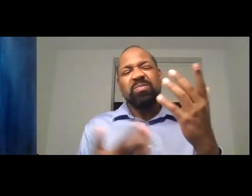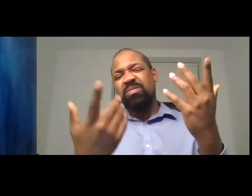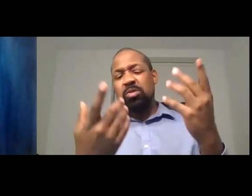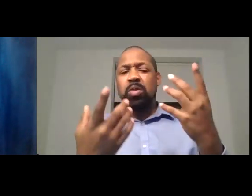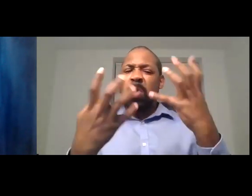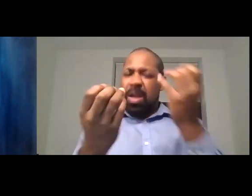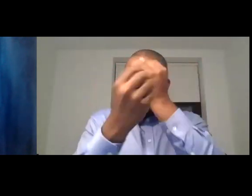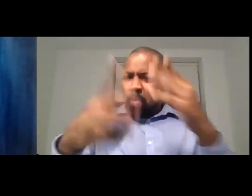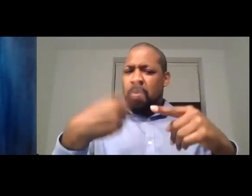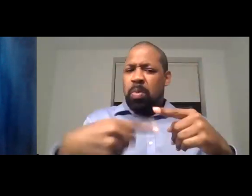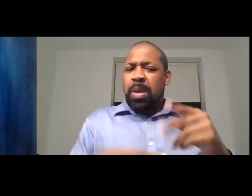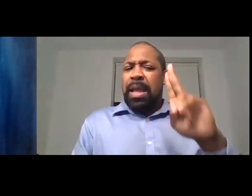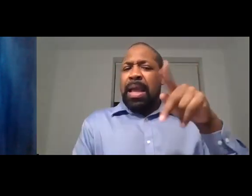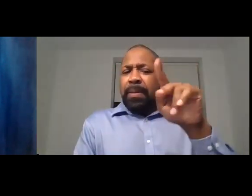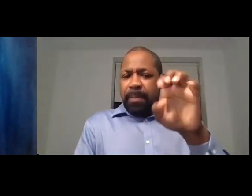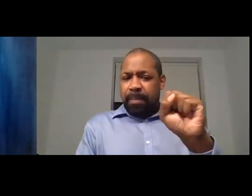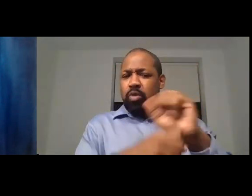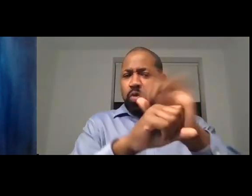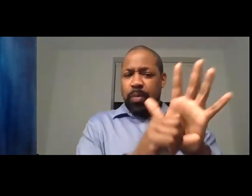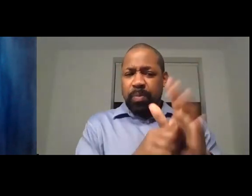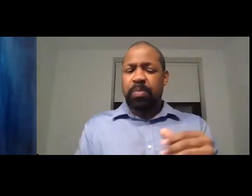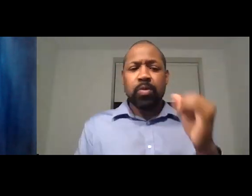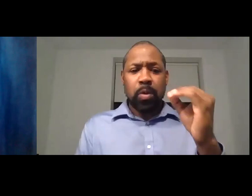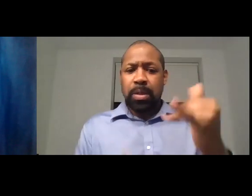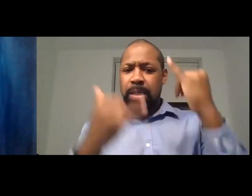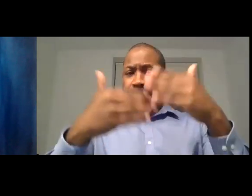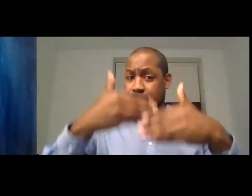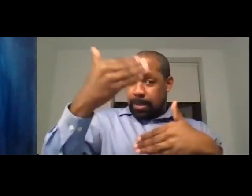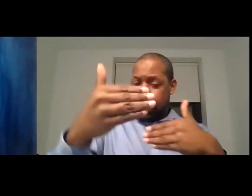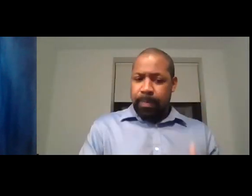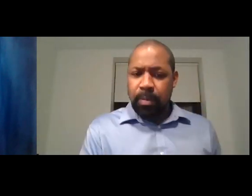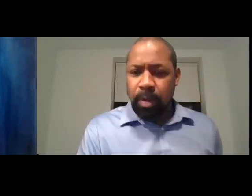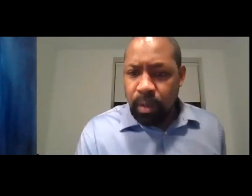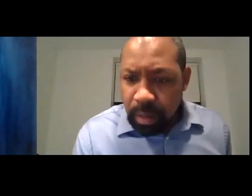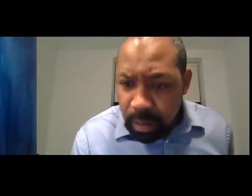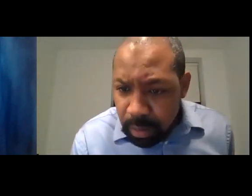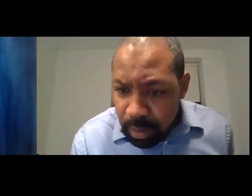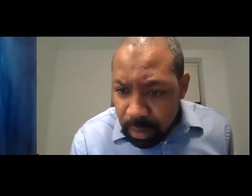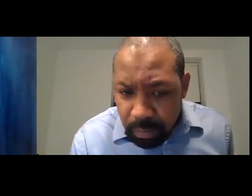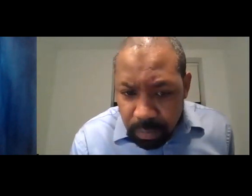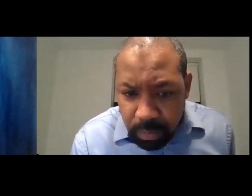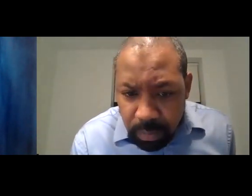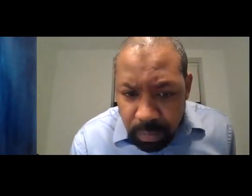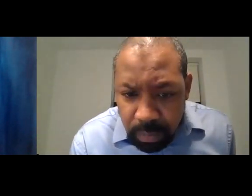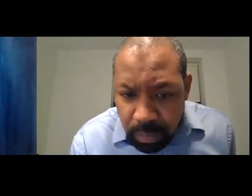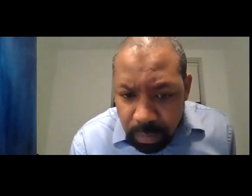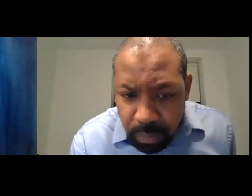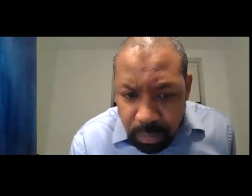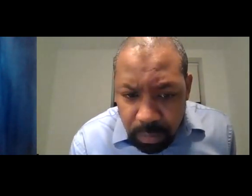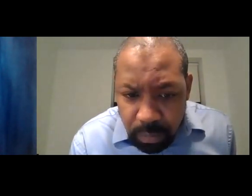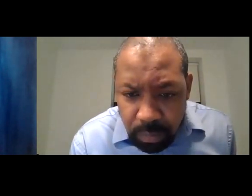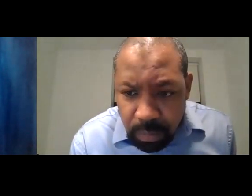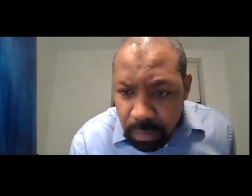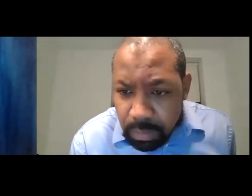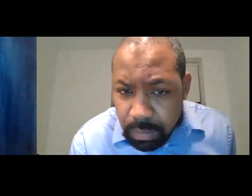work together virtually. So I just wanted to give you a COVID update on what's going on with that.